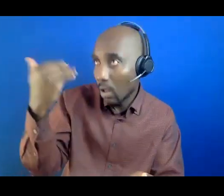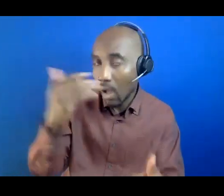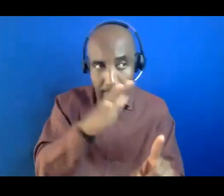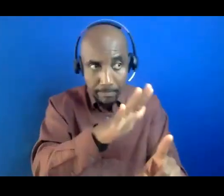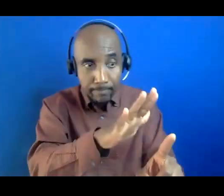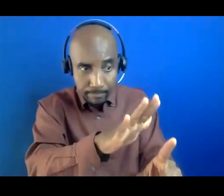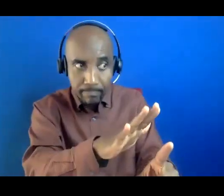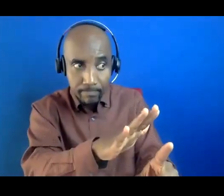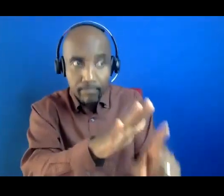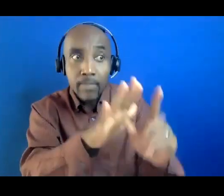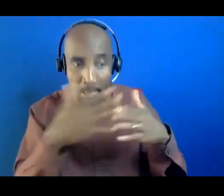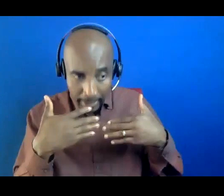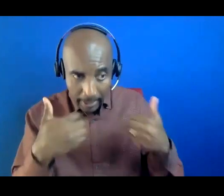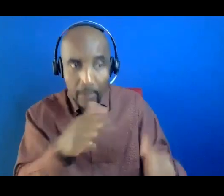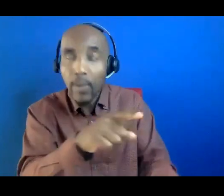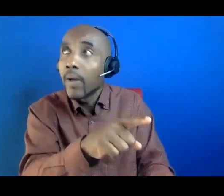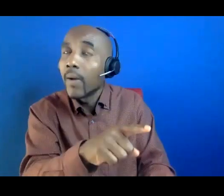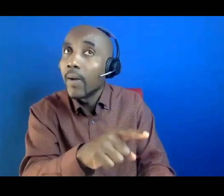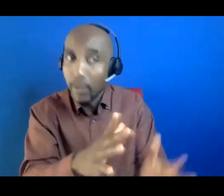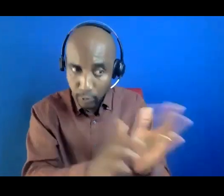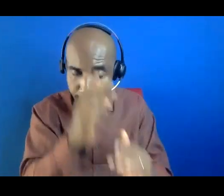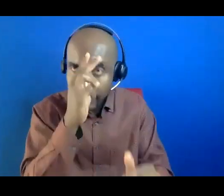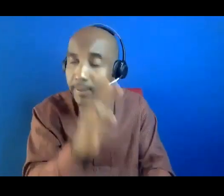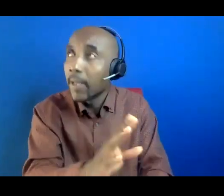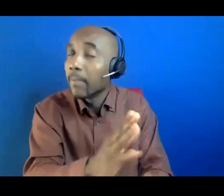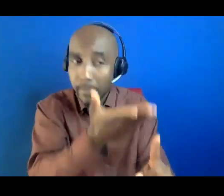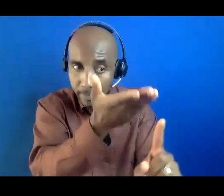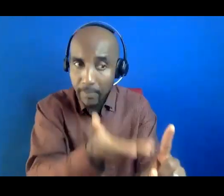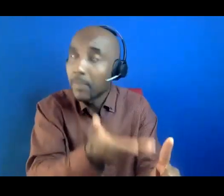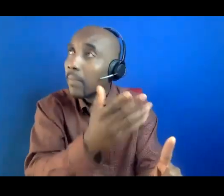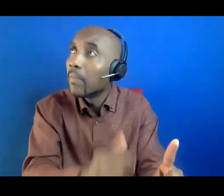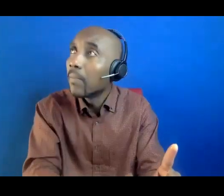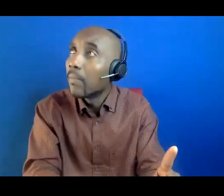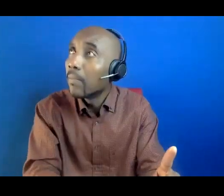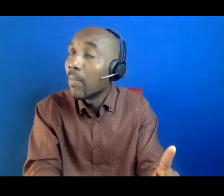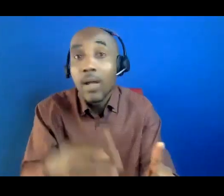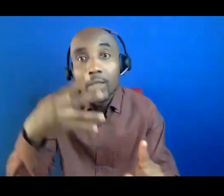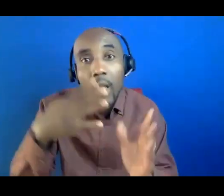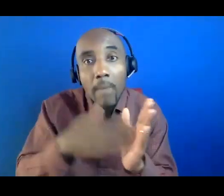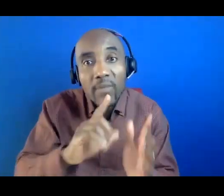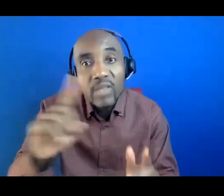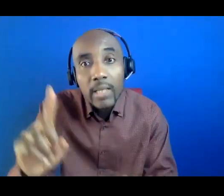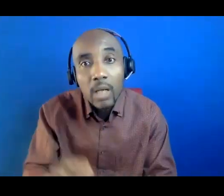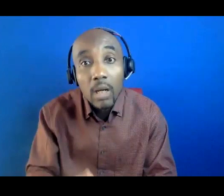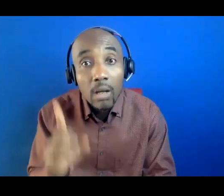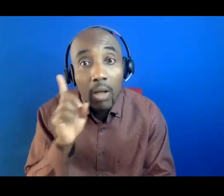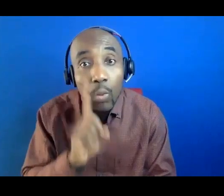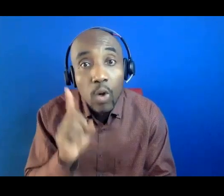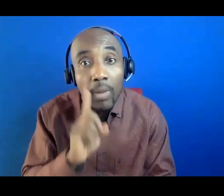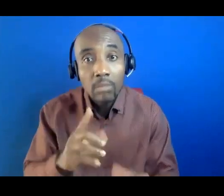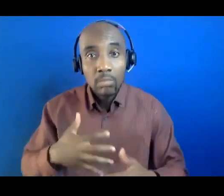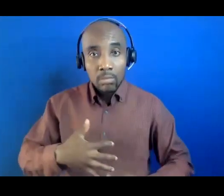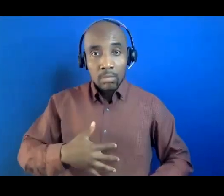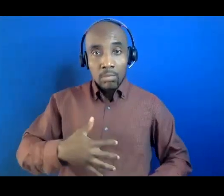healing in the name of Jesus. And 9 months later, this woman gave birth